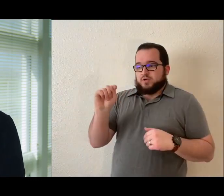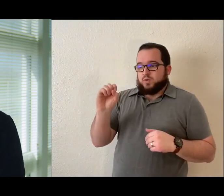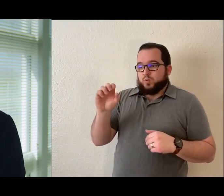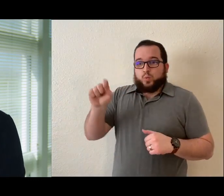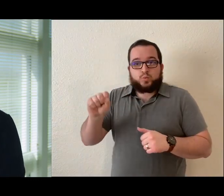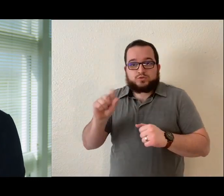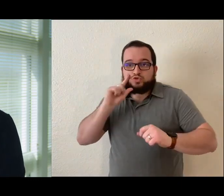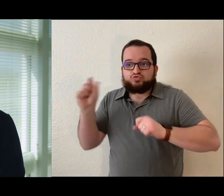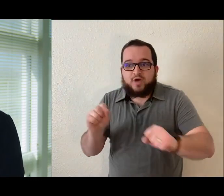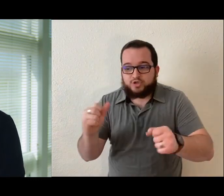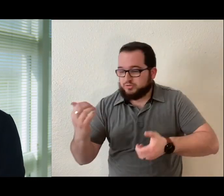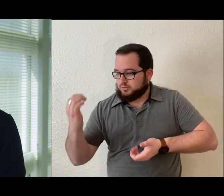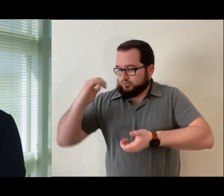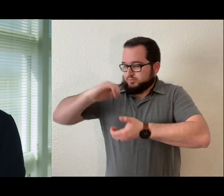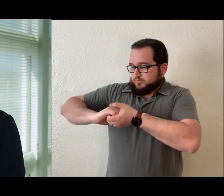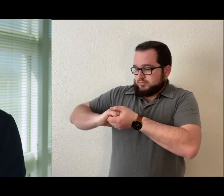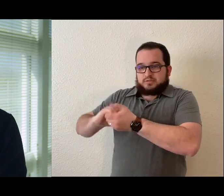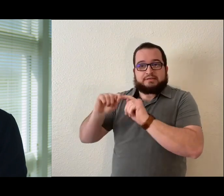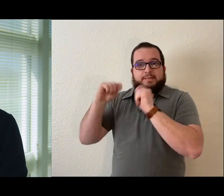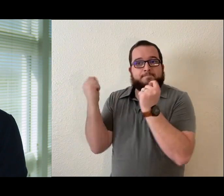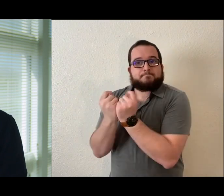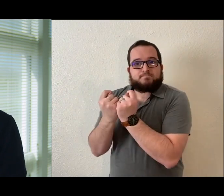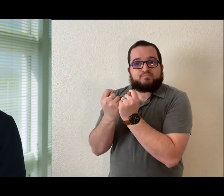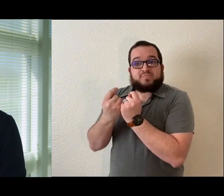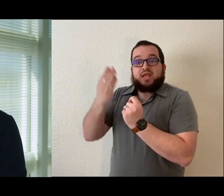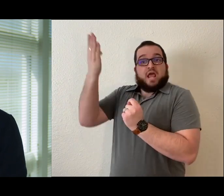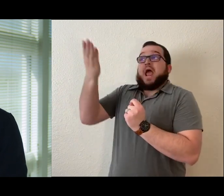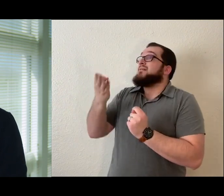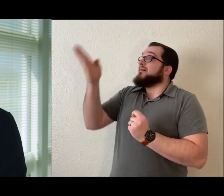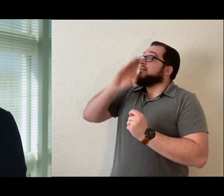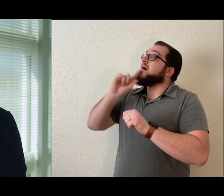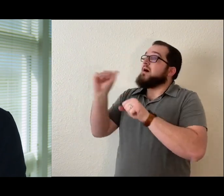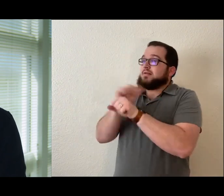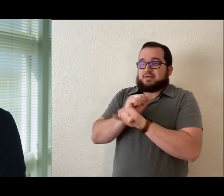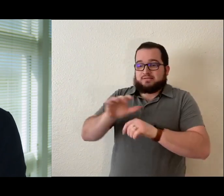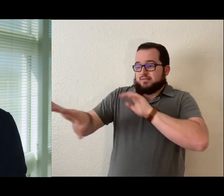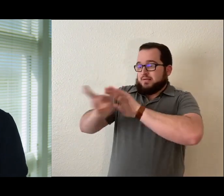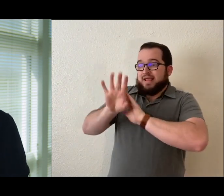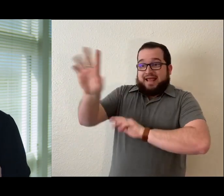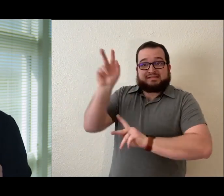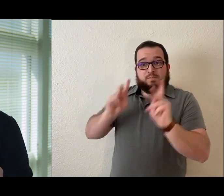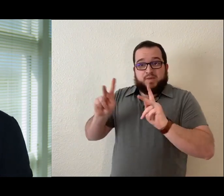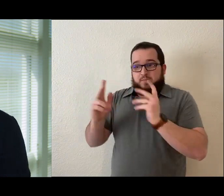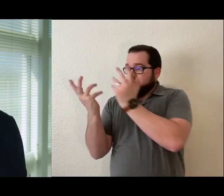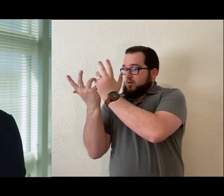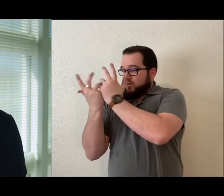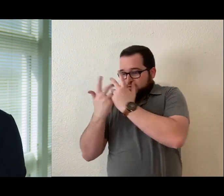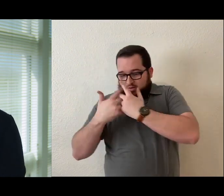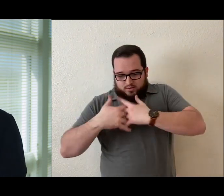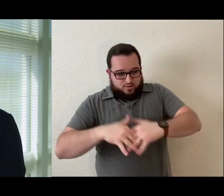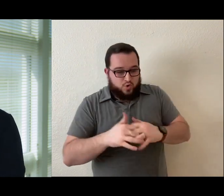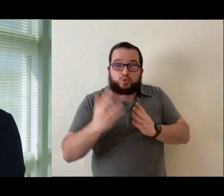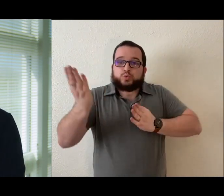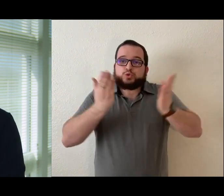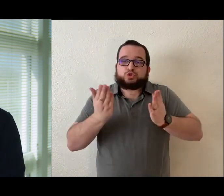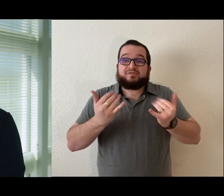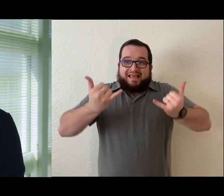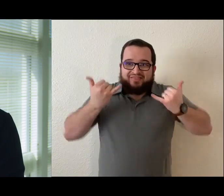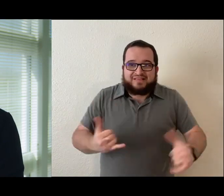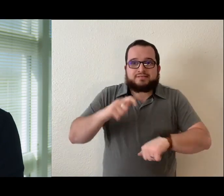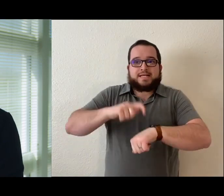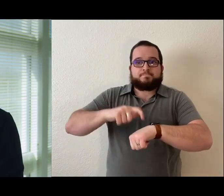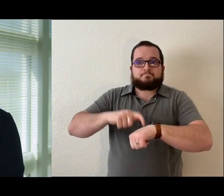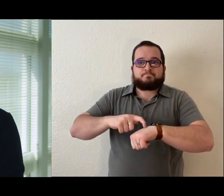We have the tools, we have the strategies, and we have the partnerships, and God is aligning all of us right now